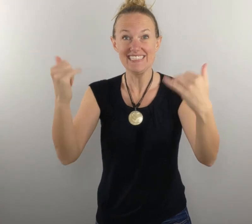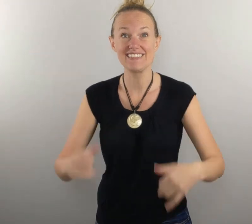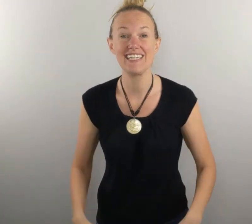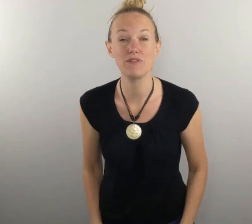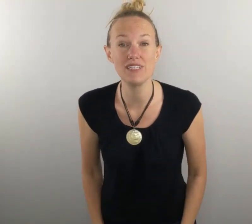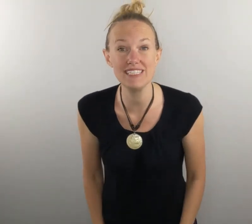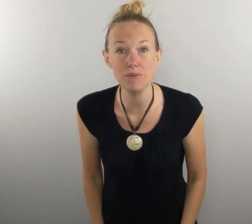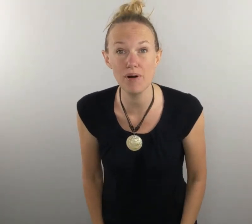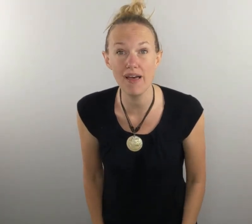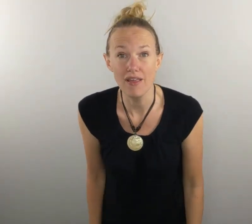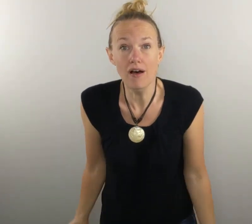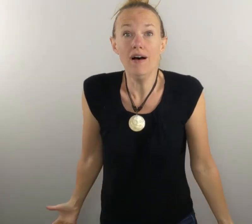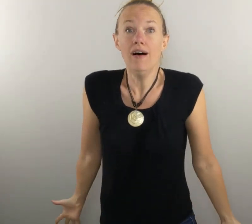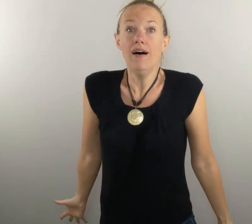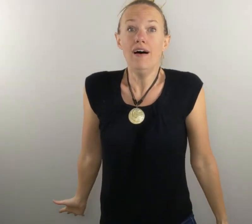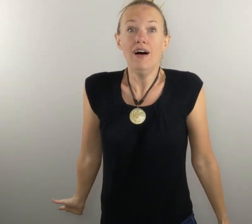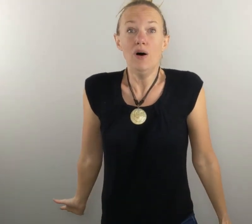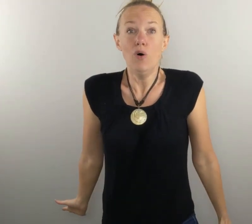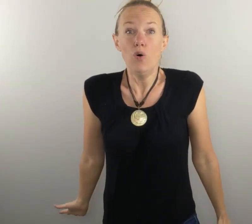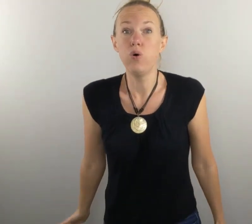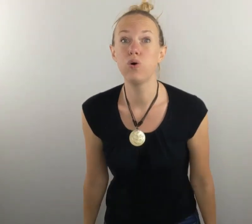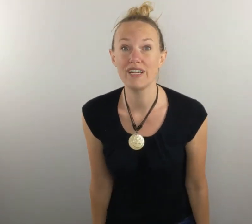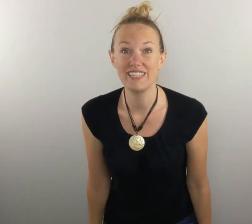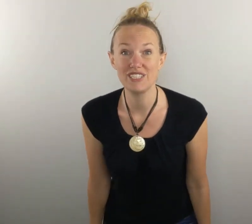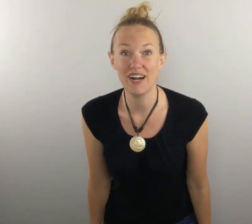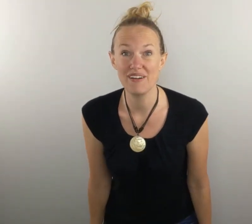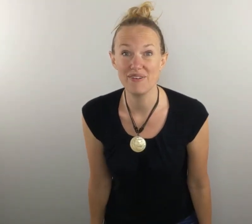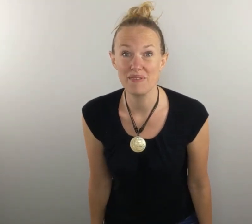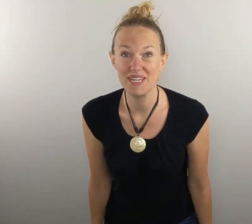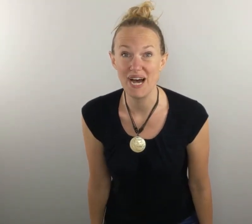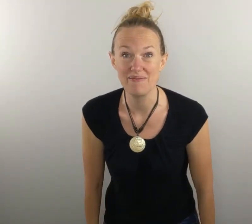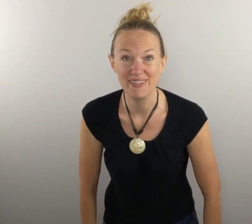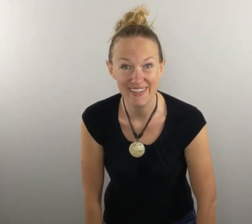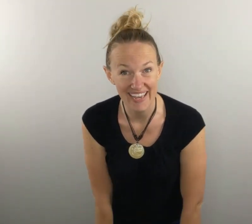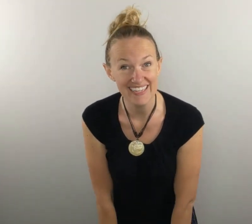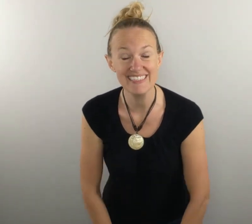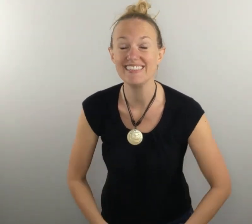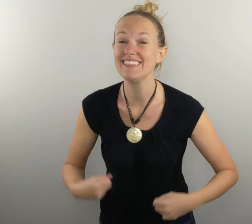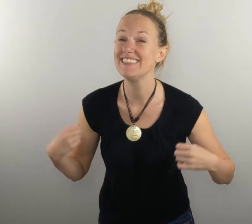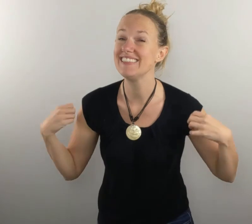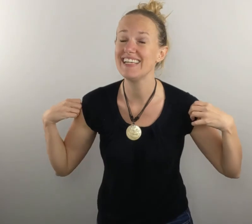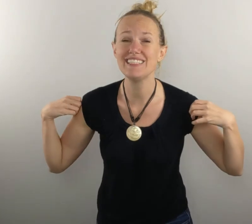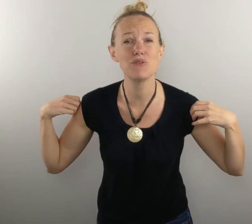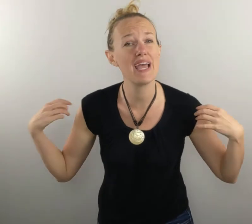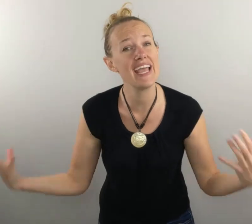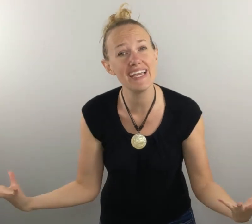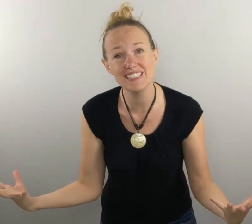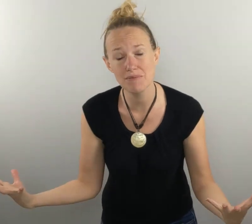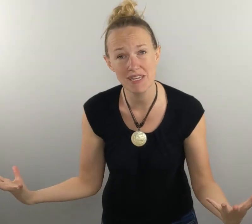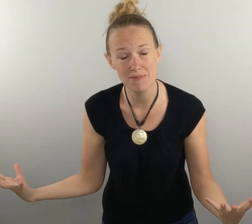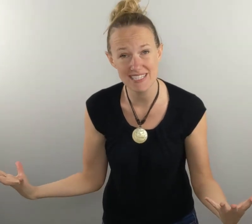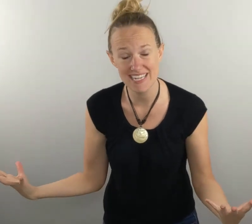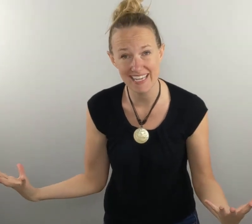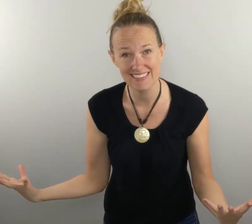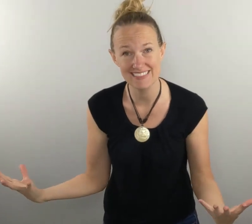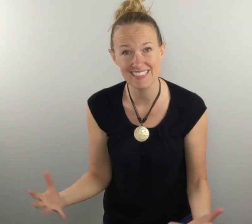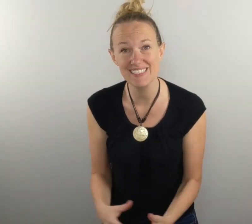Now take a really deep breath. We're gonna try it from the top, okay? It's okay to make mistakes. Just